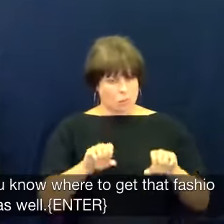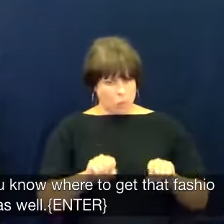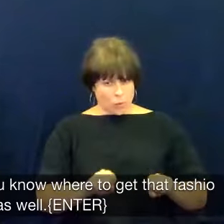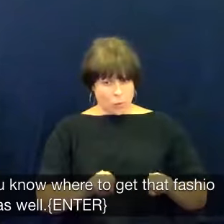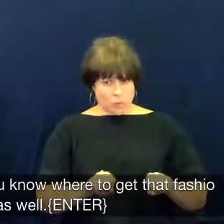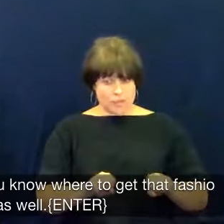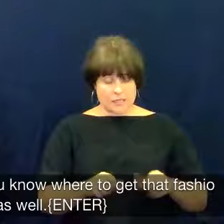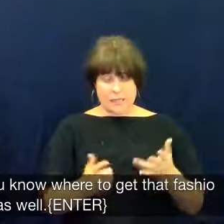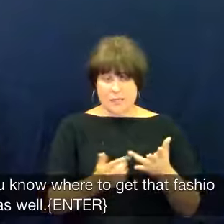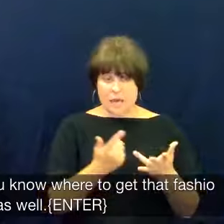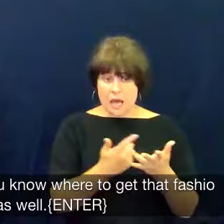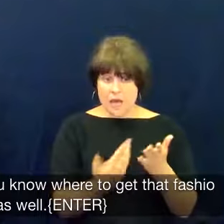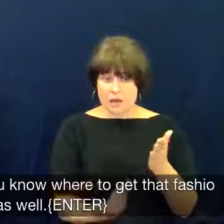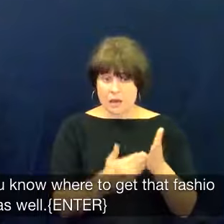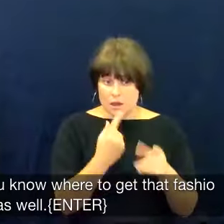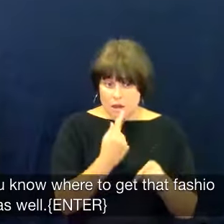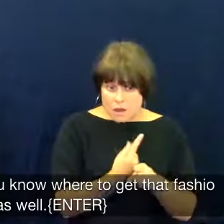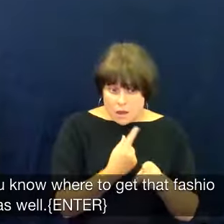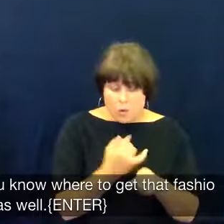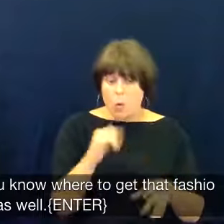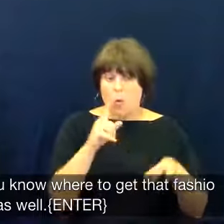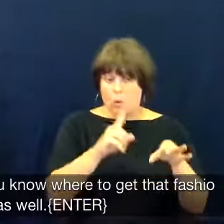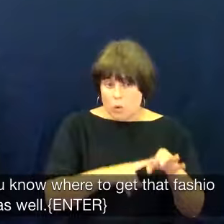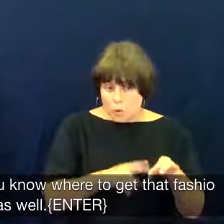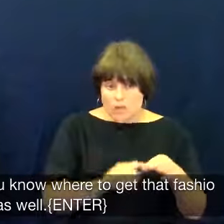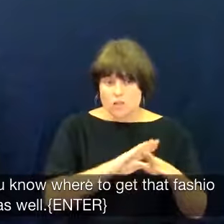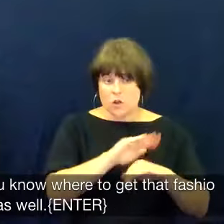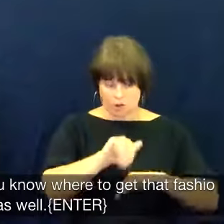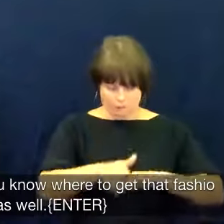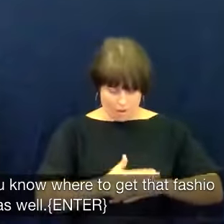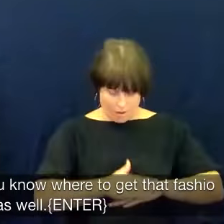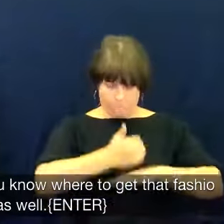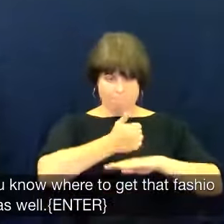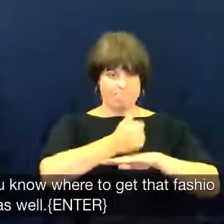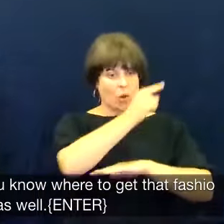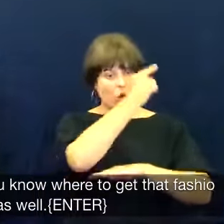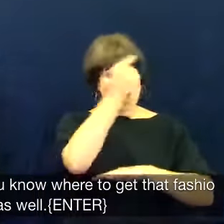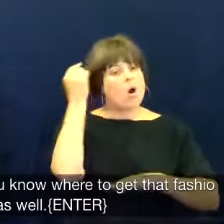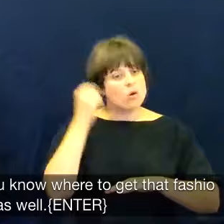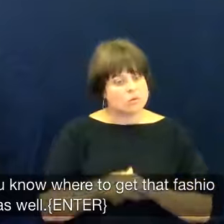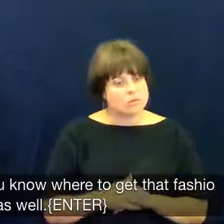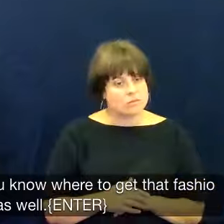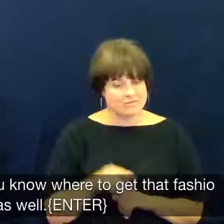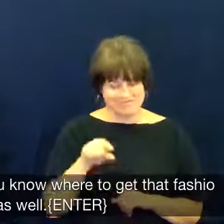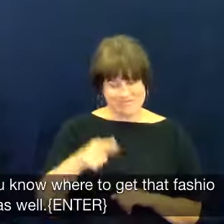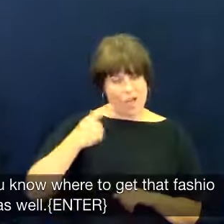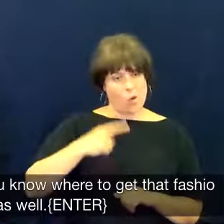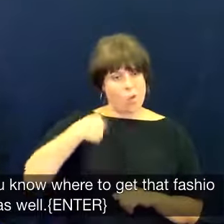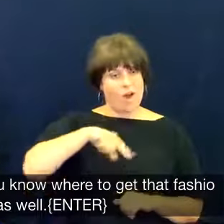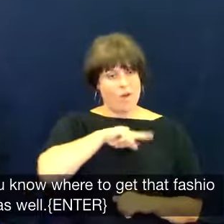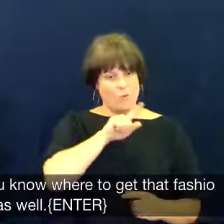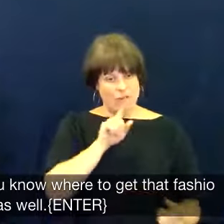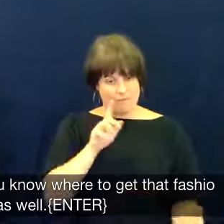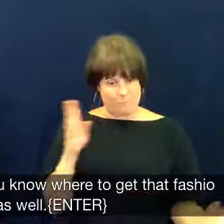any other comments or questions on setting goals, which is the main purpose of today, and setting a